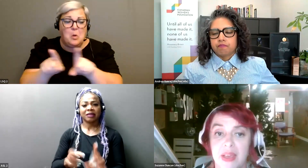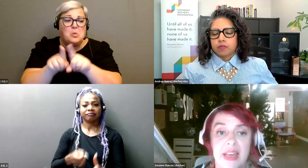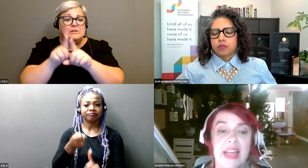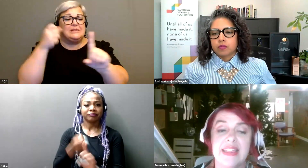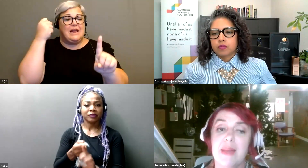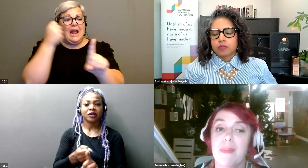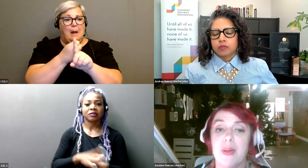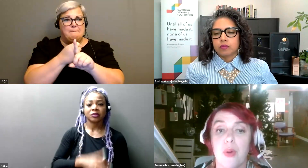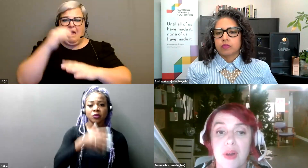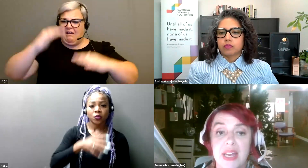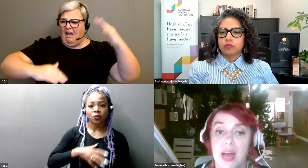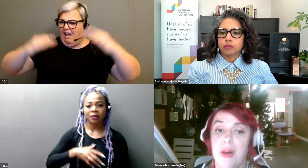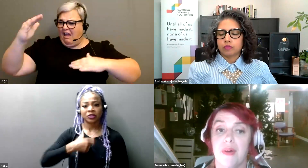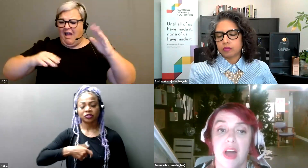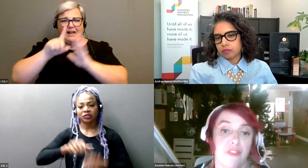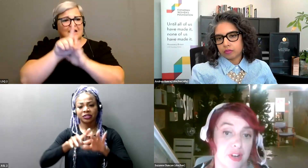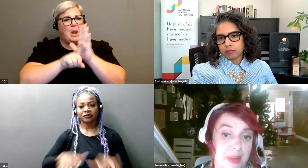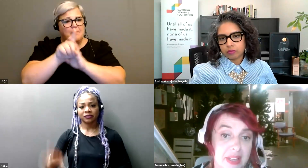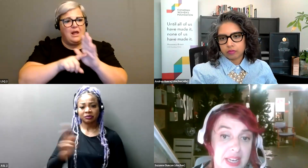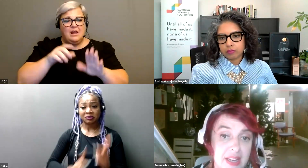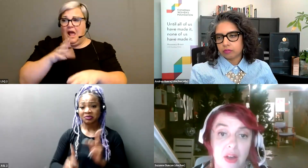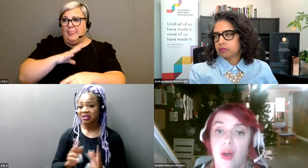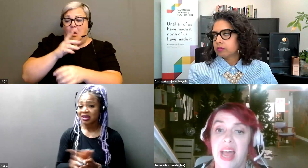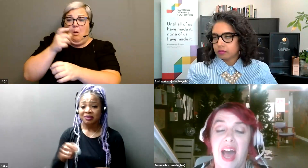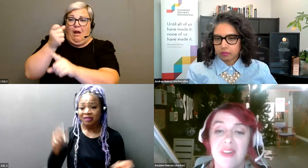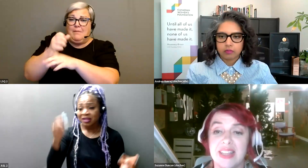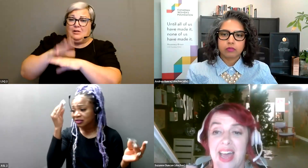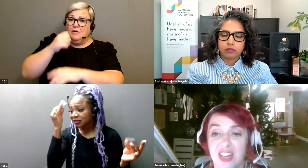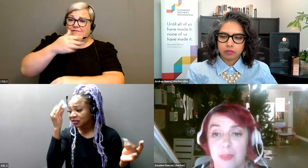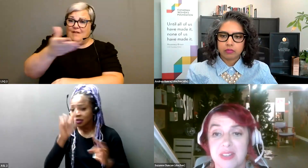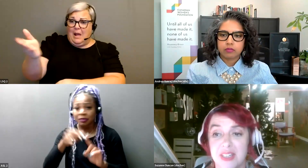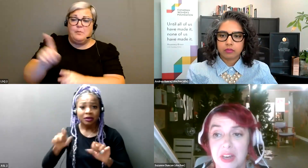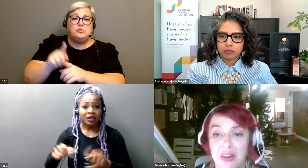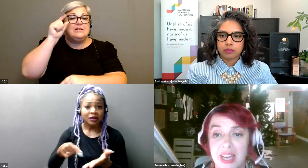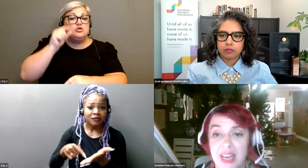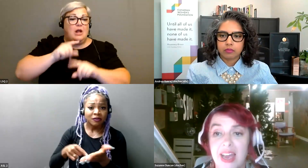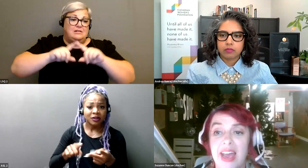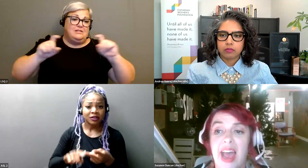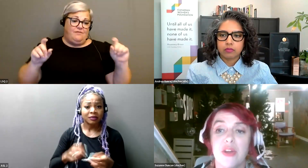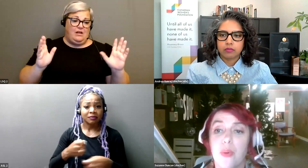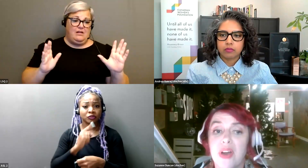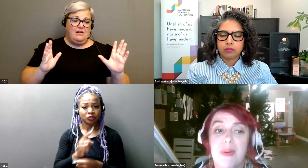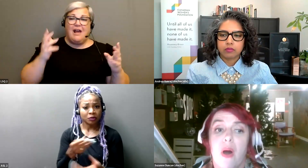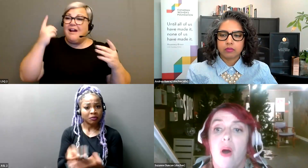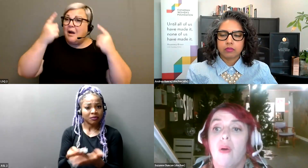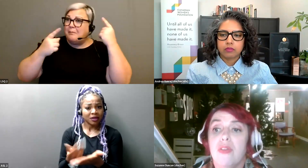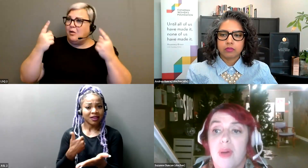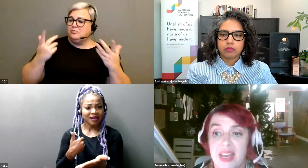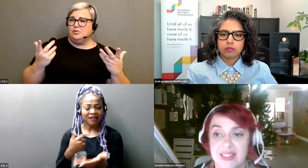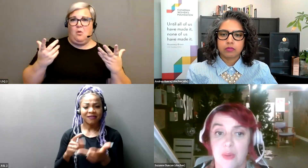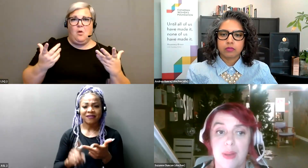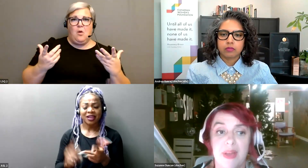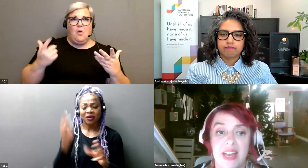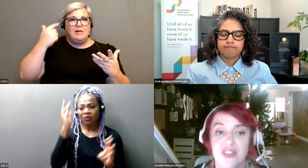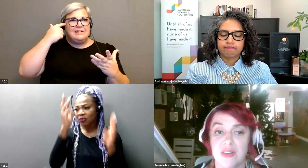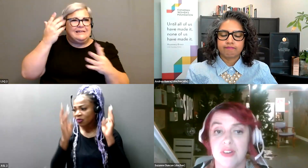people. They might be worried about affordability and having that economic security. And they're worried about all the